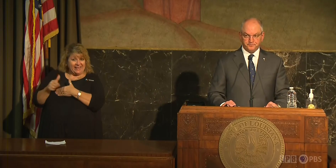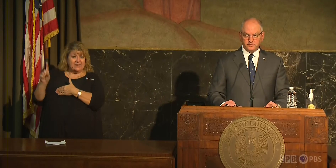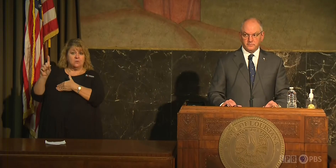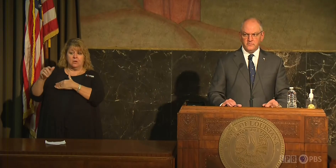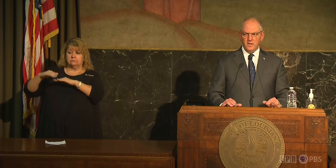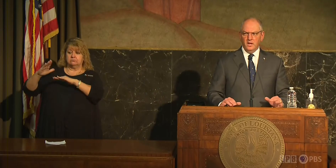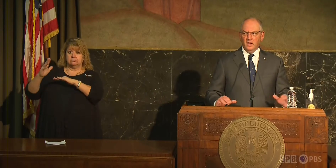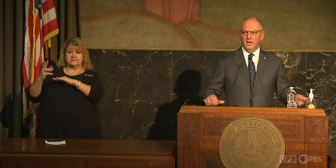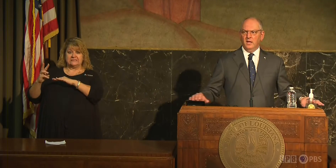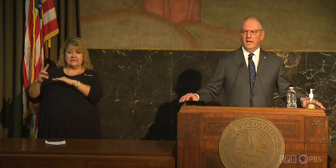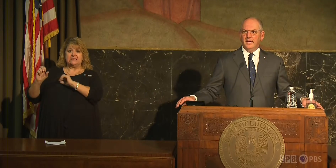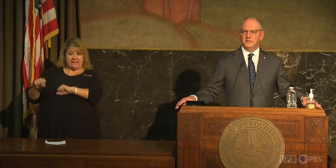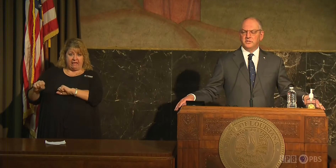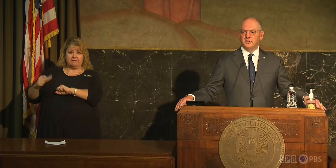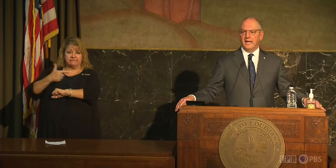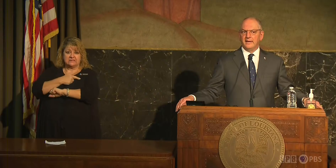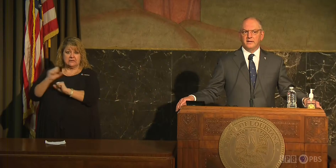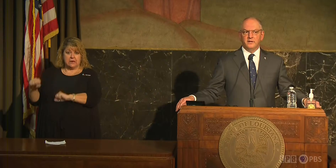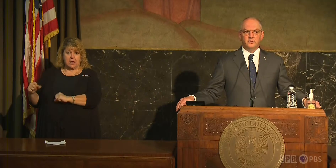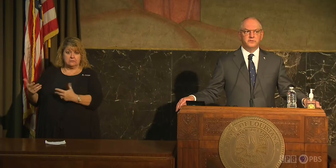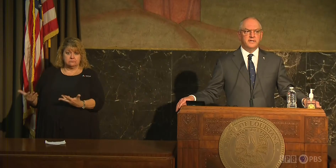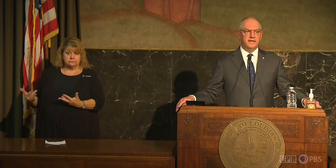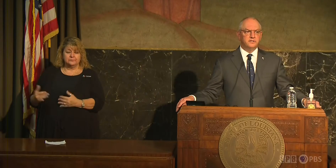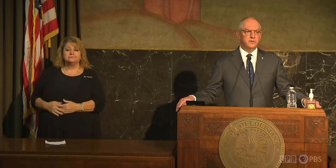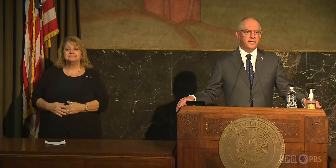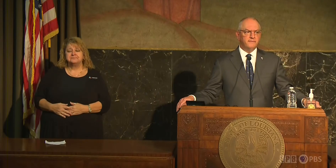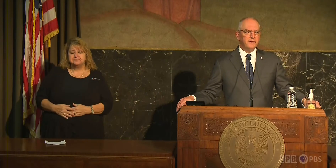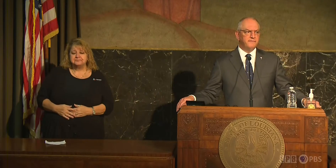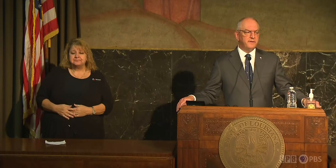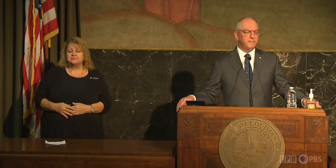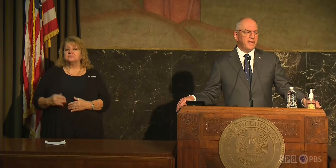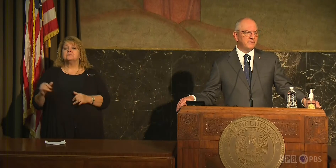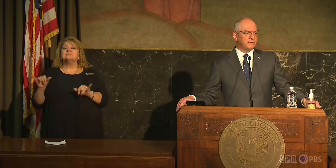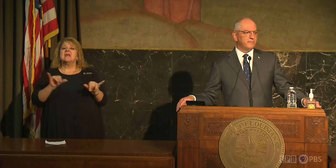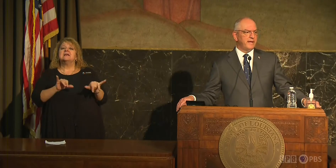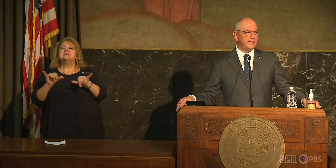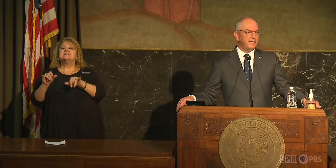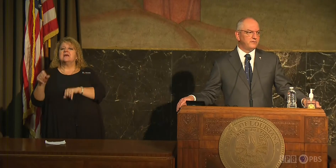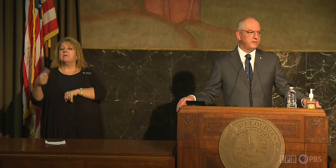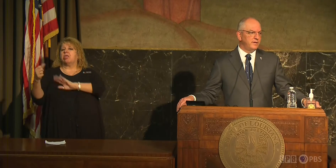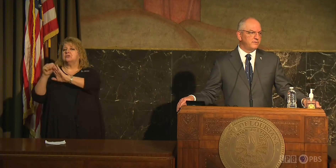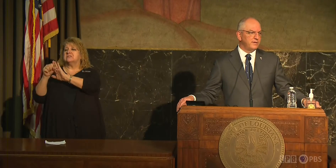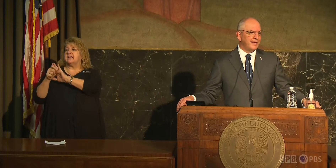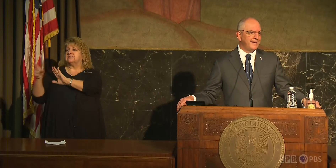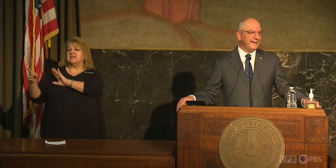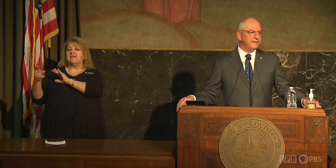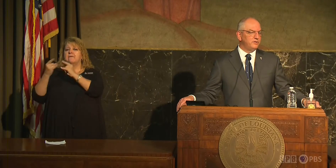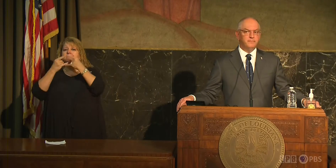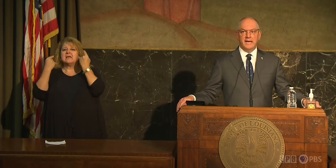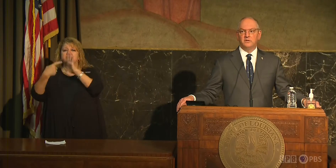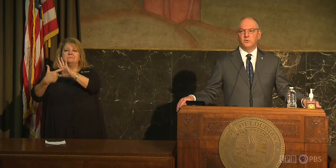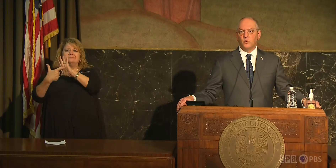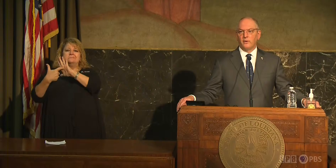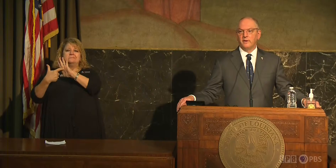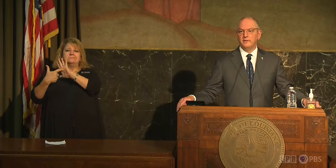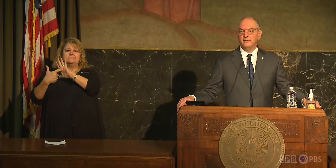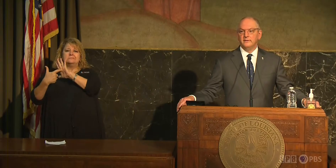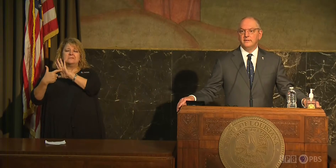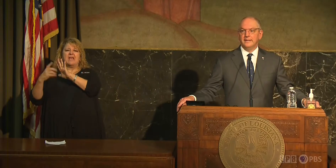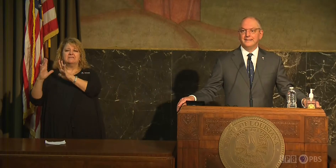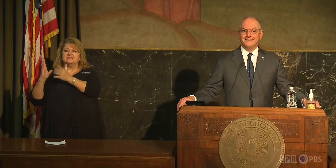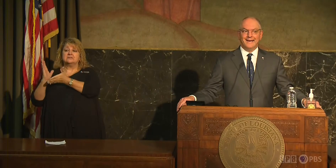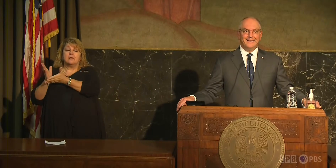vaccine. And just like other states that have lifted the mask mandates, it's not an end to mask